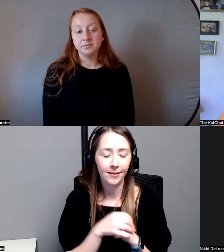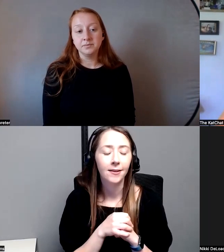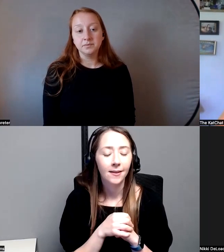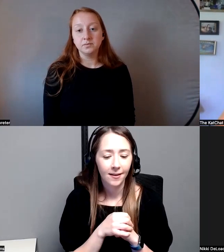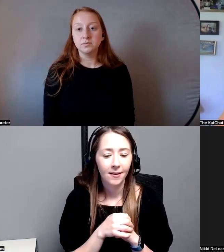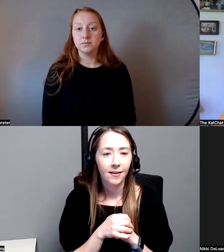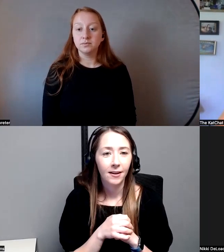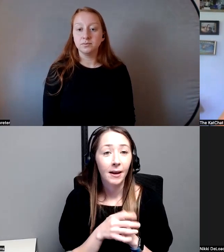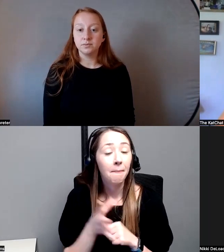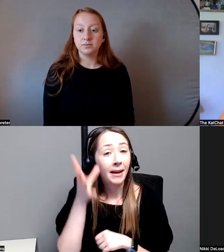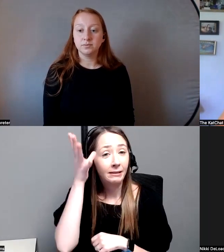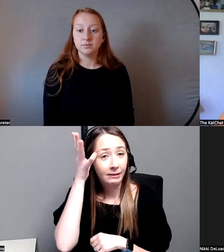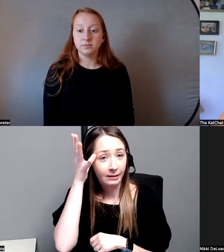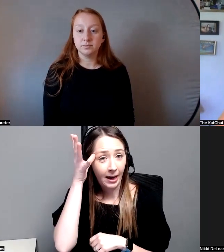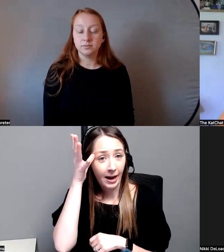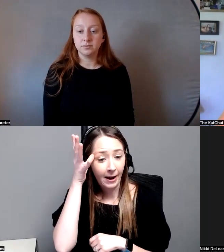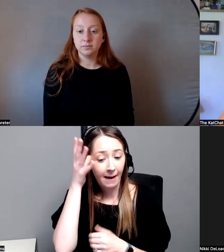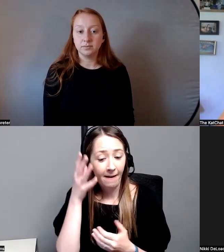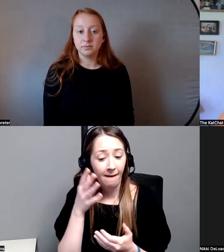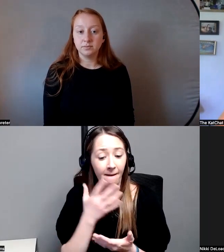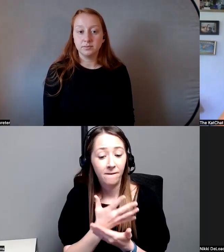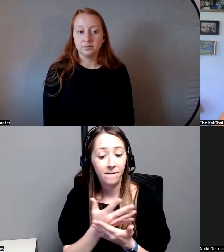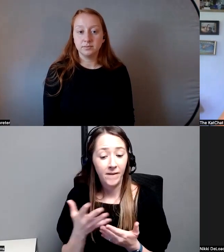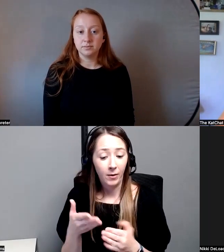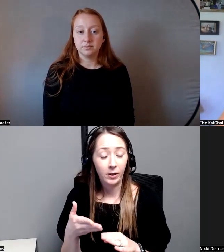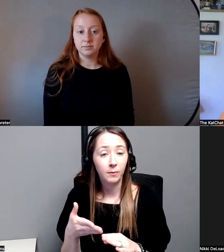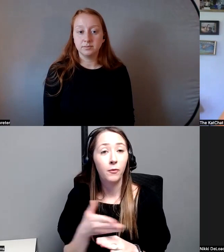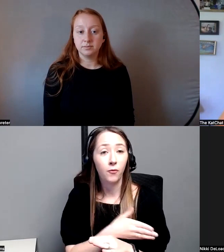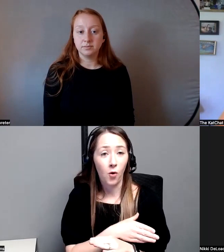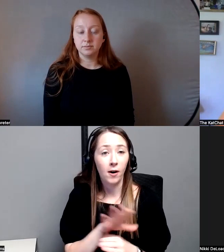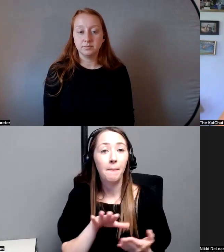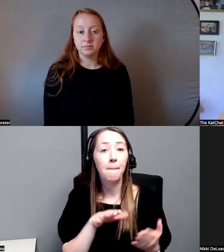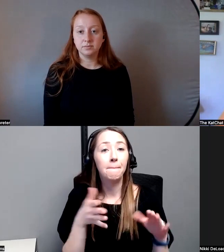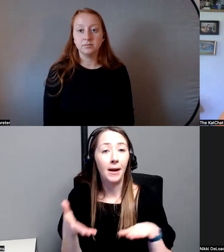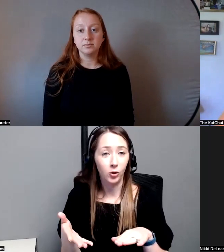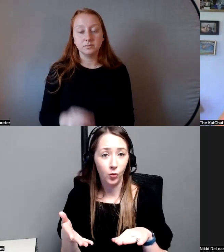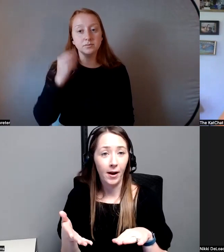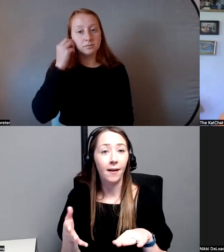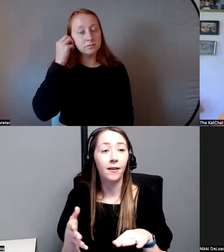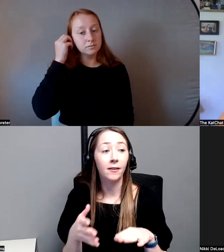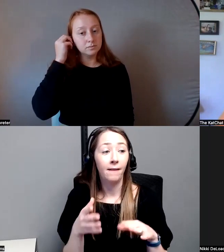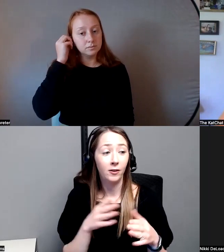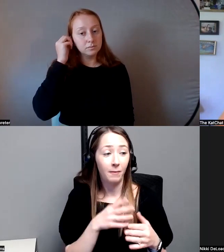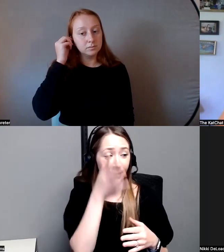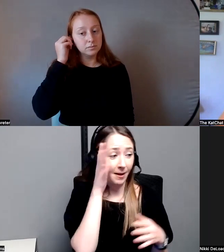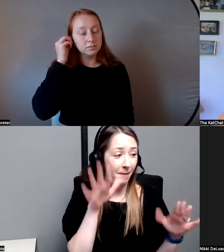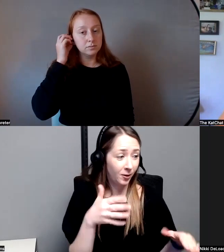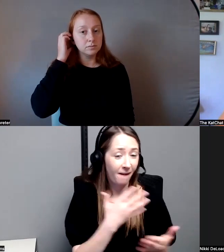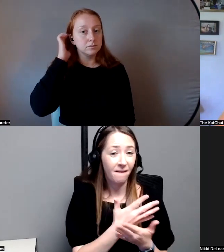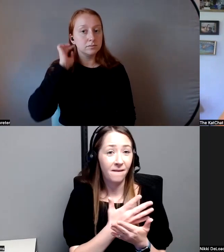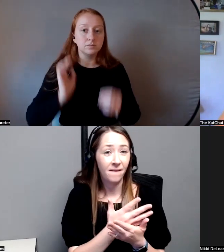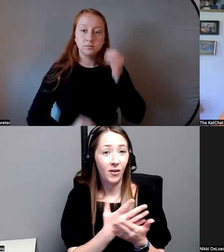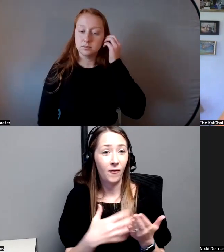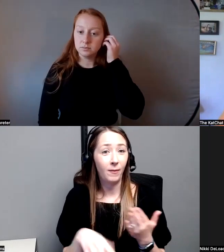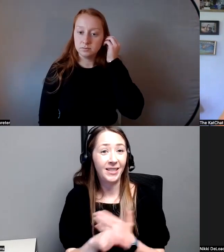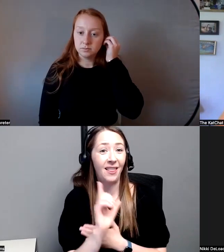I had lost my dad 5 weeks before I went to do that movie. Not even